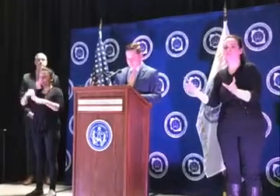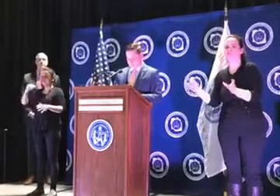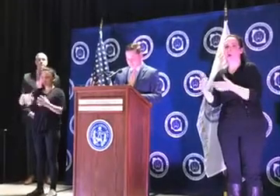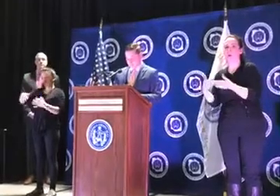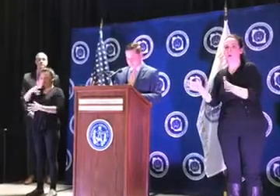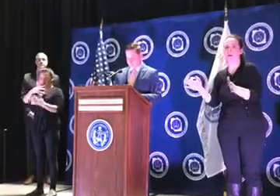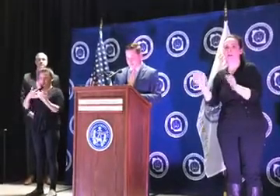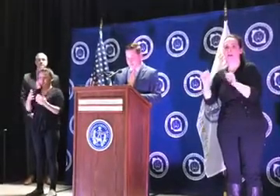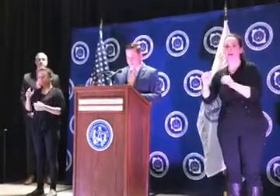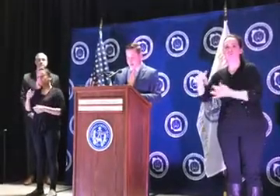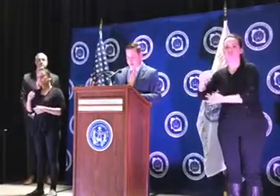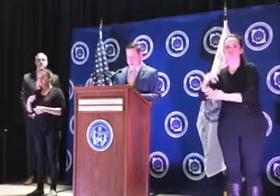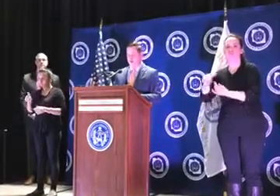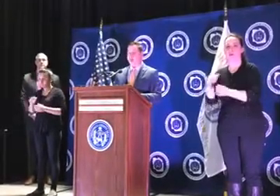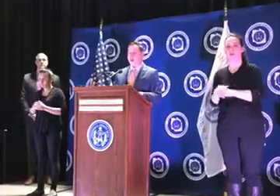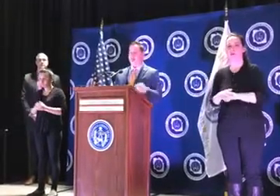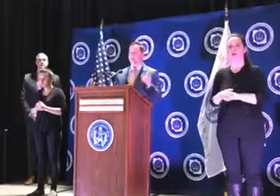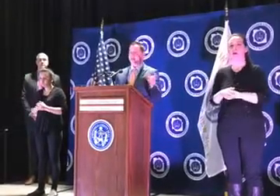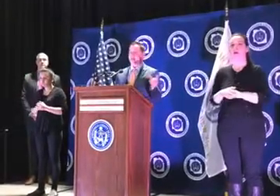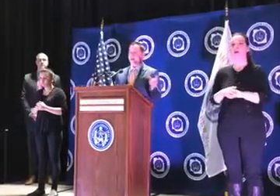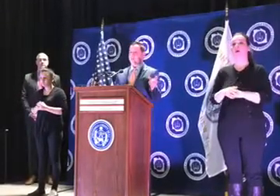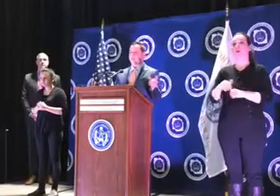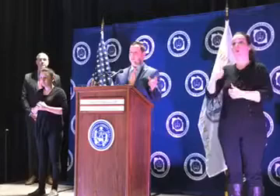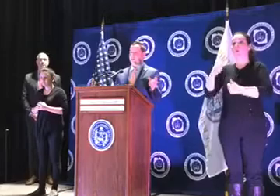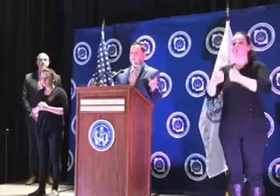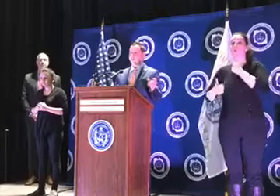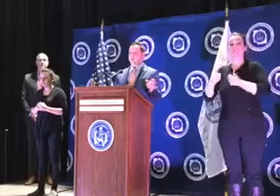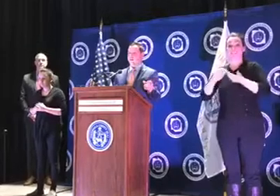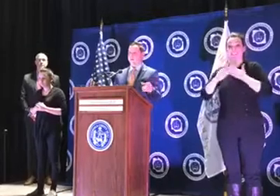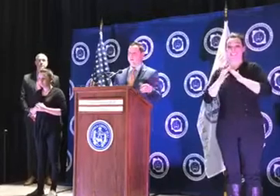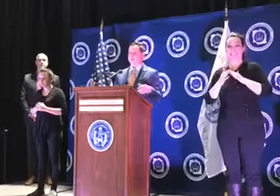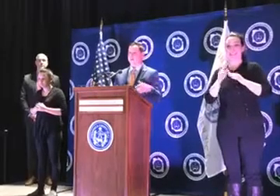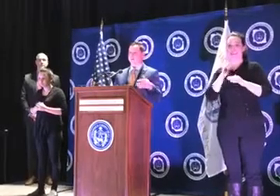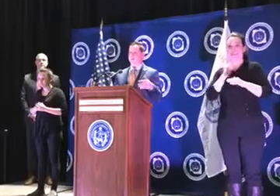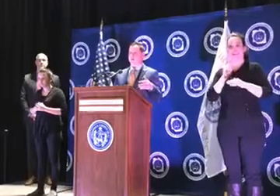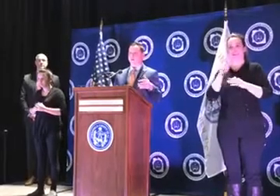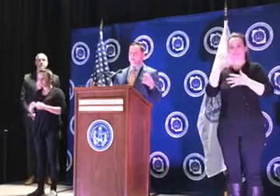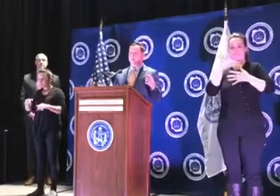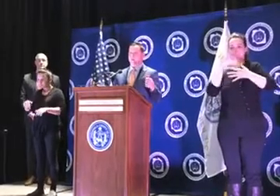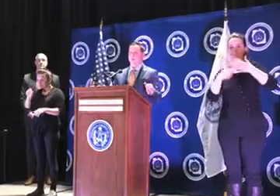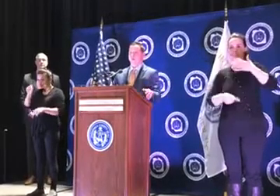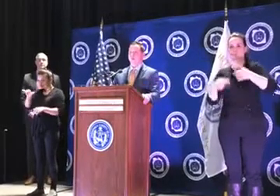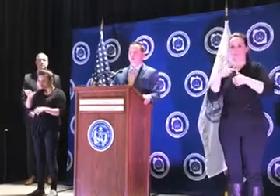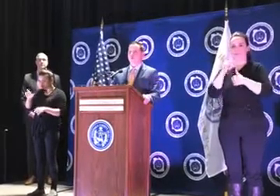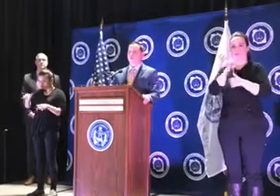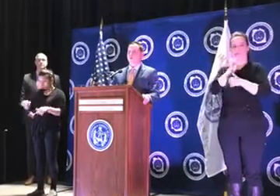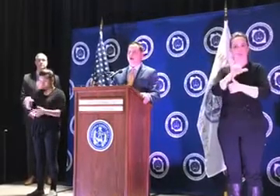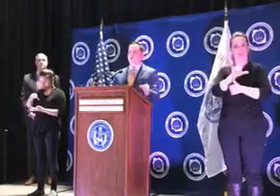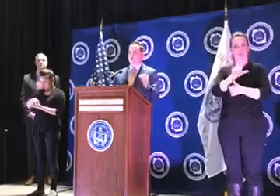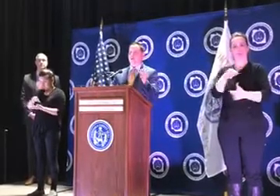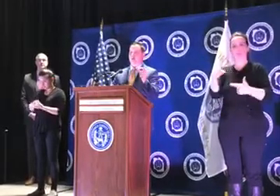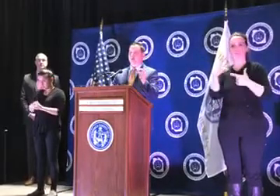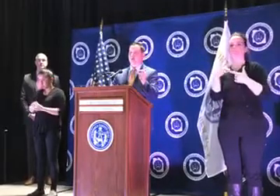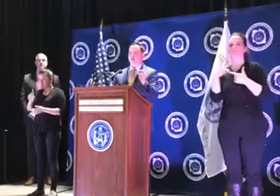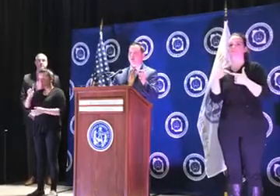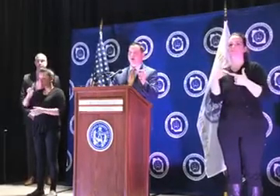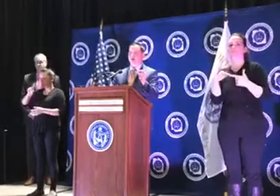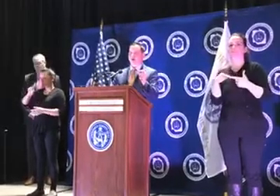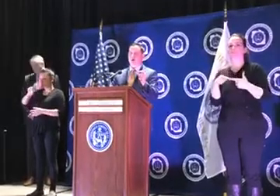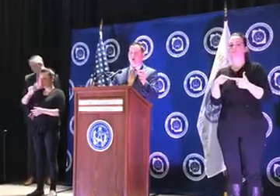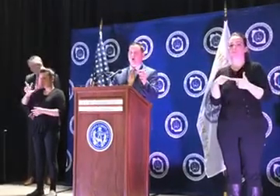18. Salina, 8. I had someone email me saying, hey, the town of Salina is a big place, different neighborhoods. We are not going to